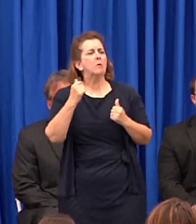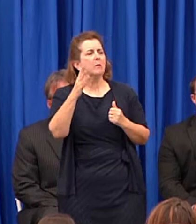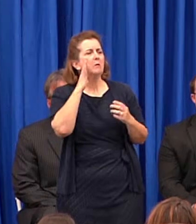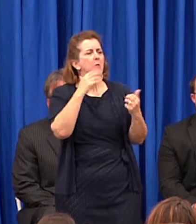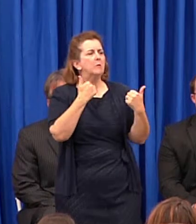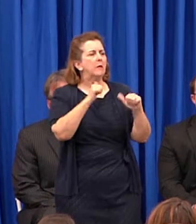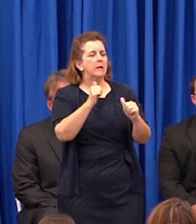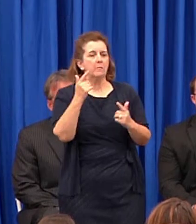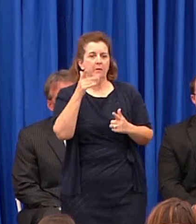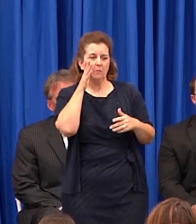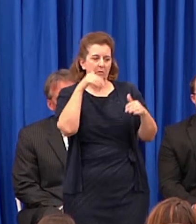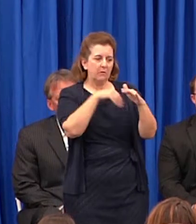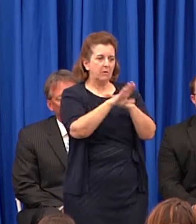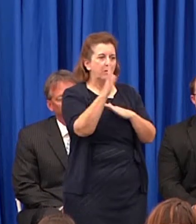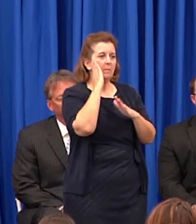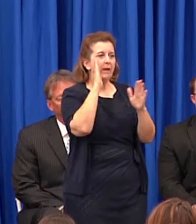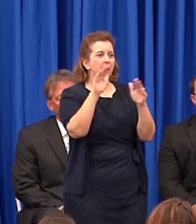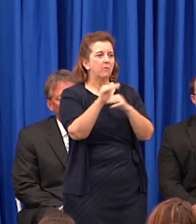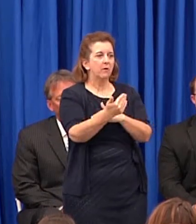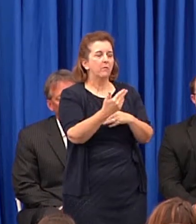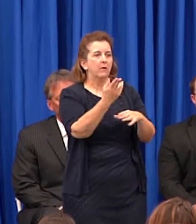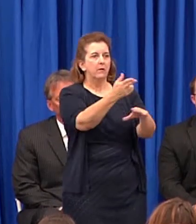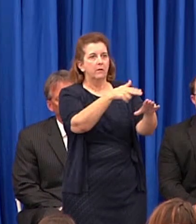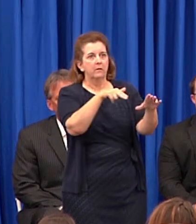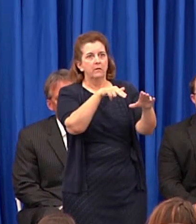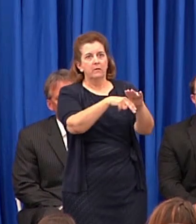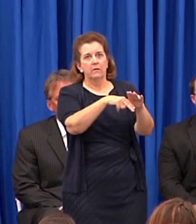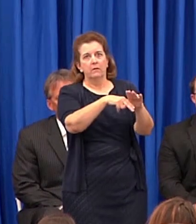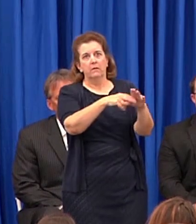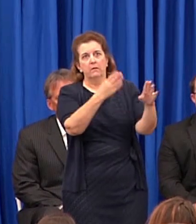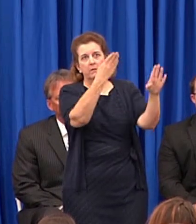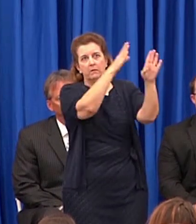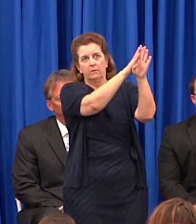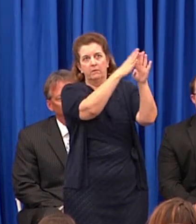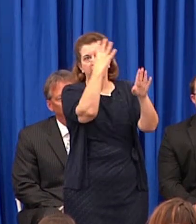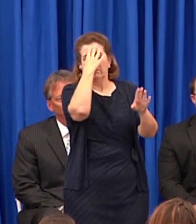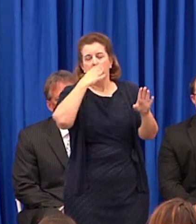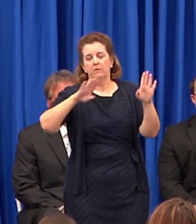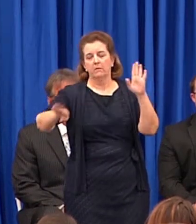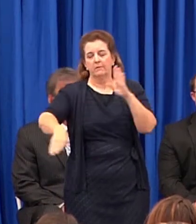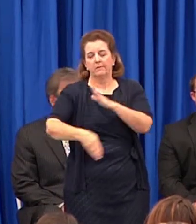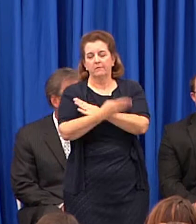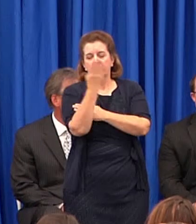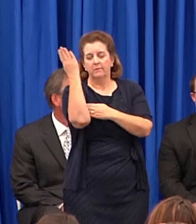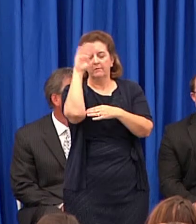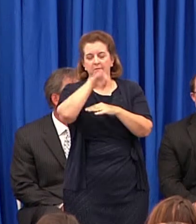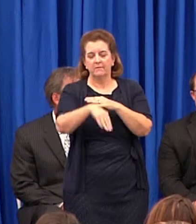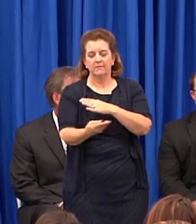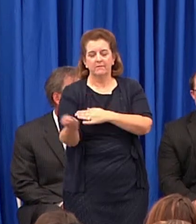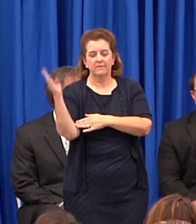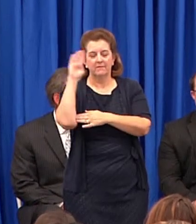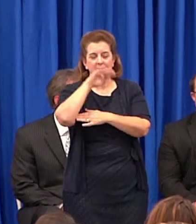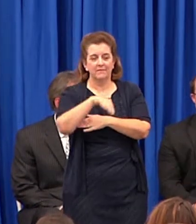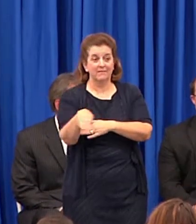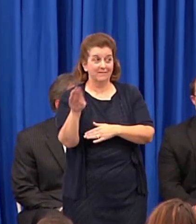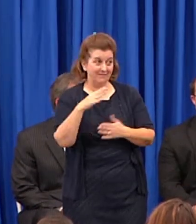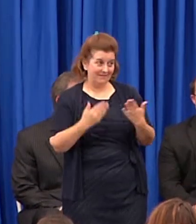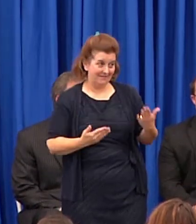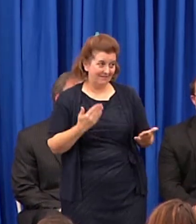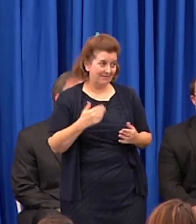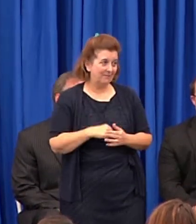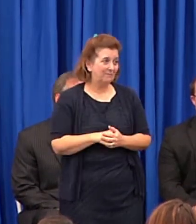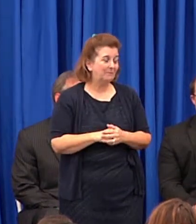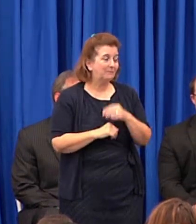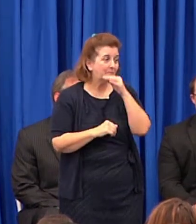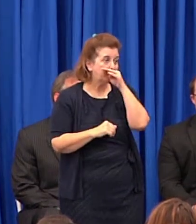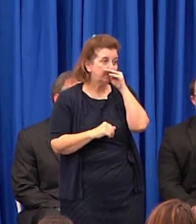door of your bedroom and sleep long and late and uninterrupted for several days. There's other doors,